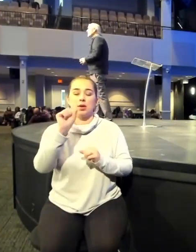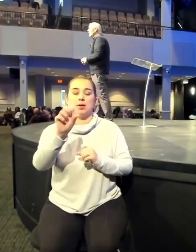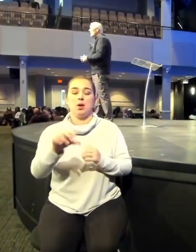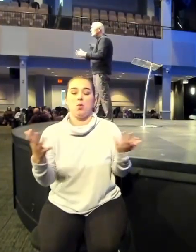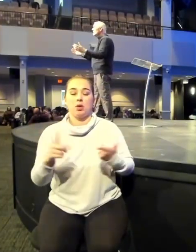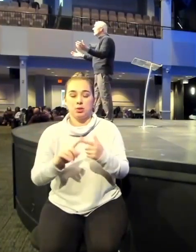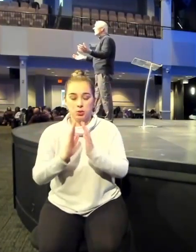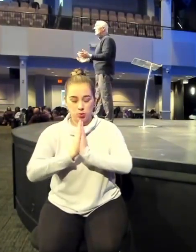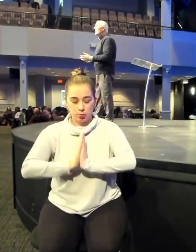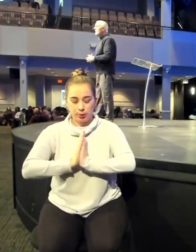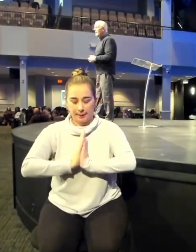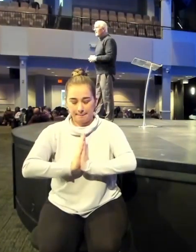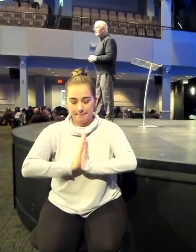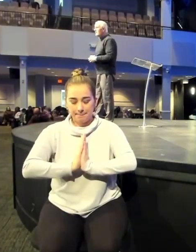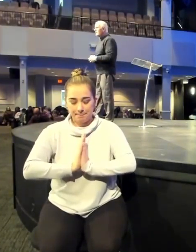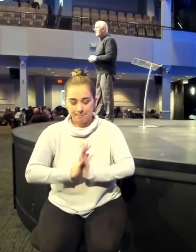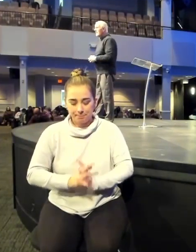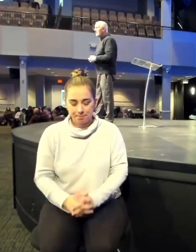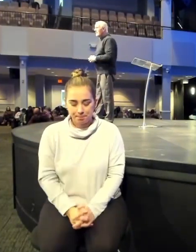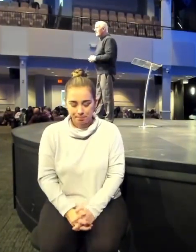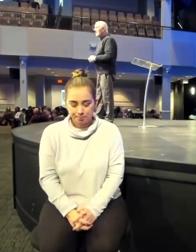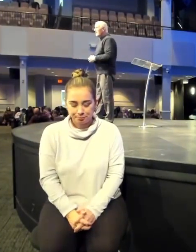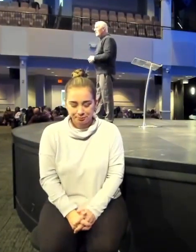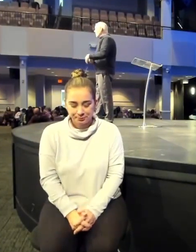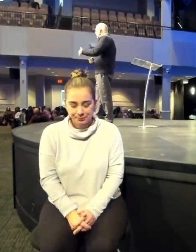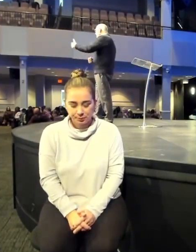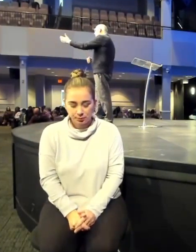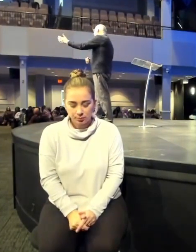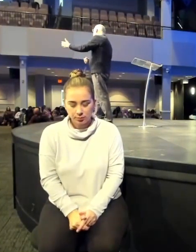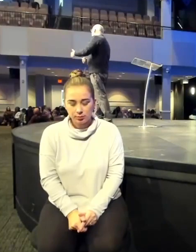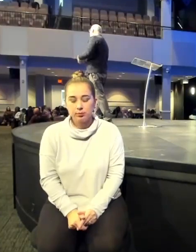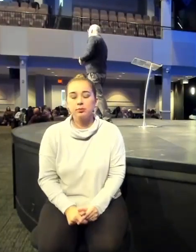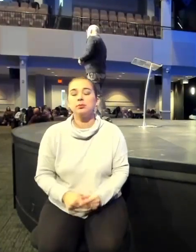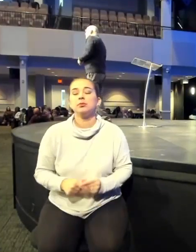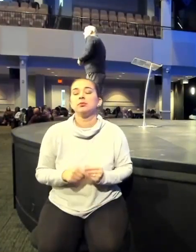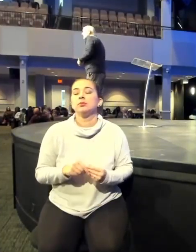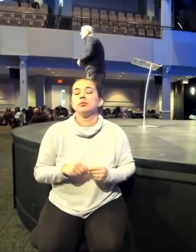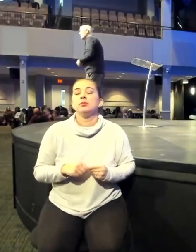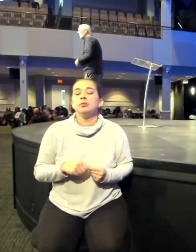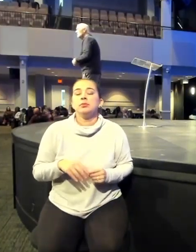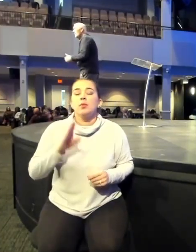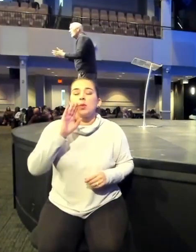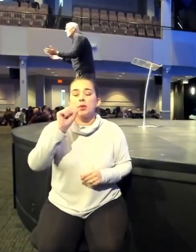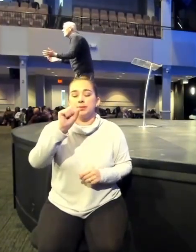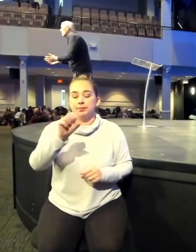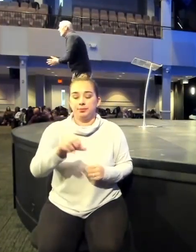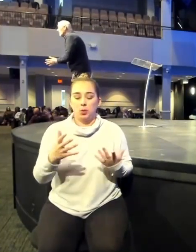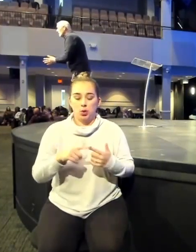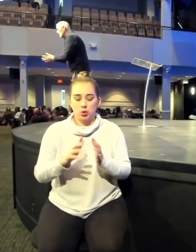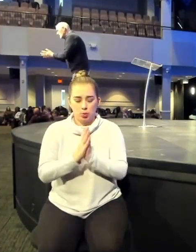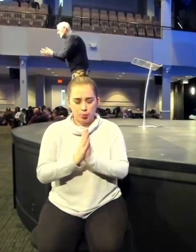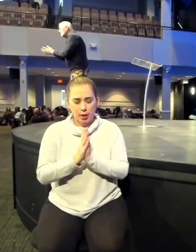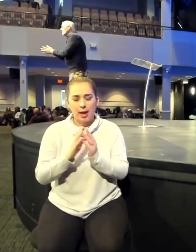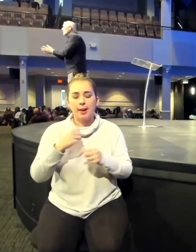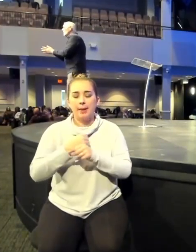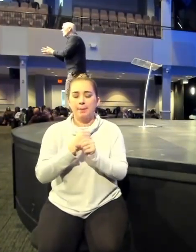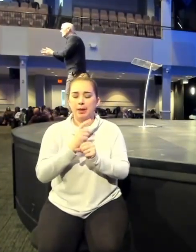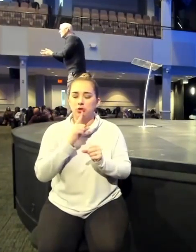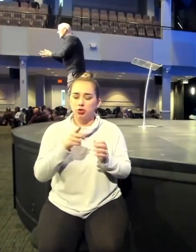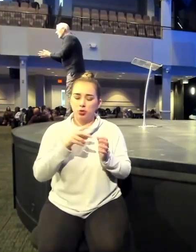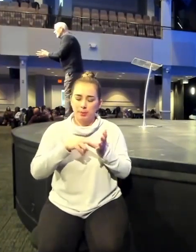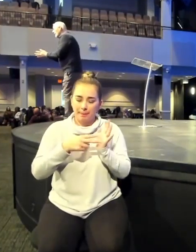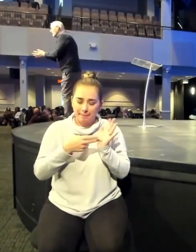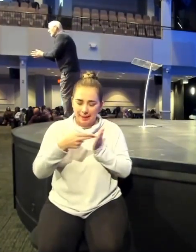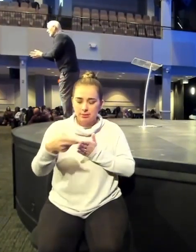prayer. I'll lead you in the prayer right now. You can pray it right where you are. Just whisper these words, mean it from your heart. This can be your